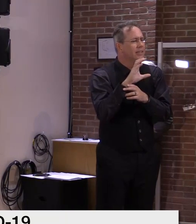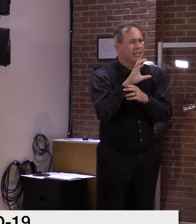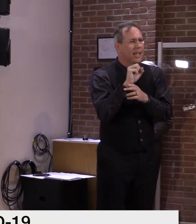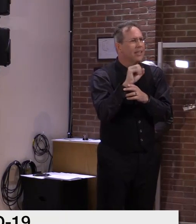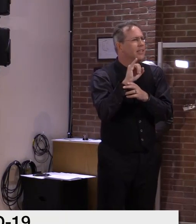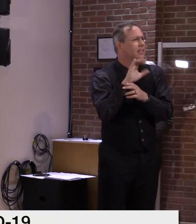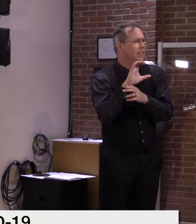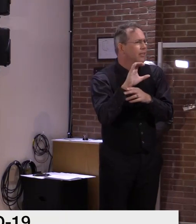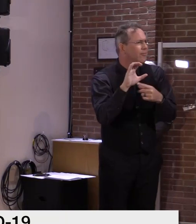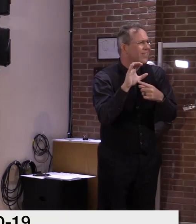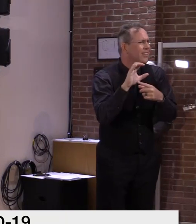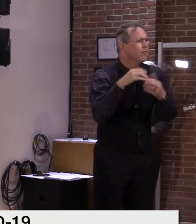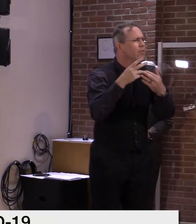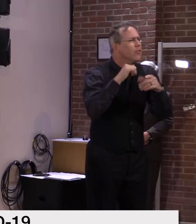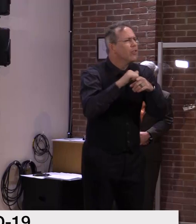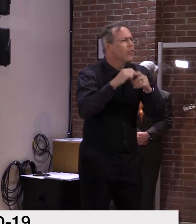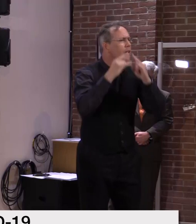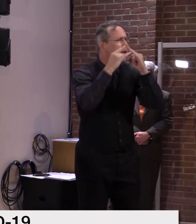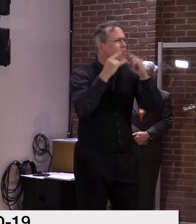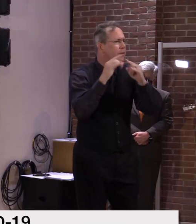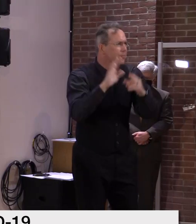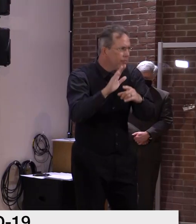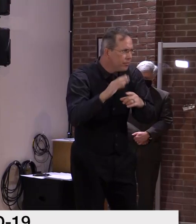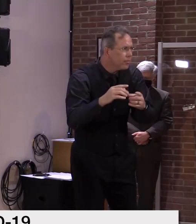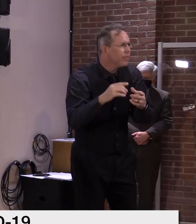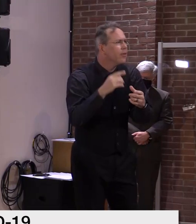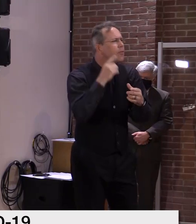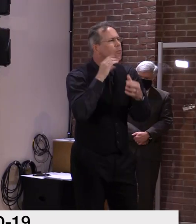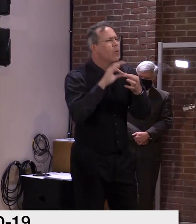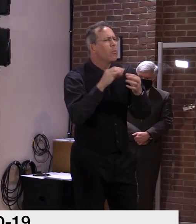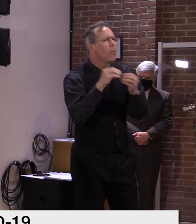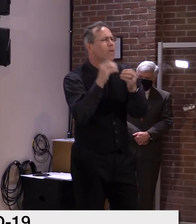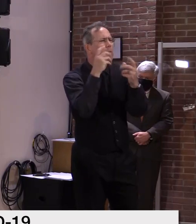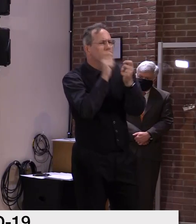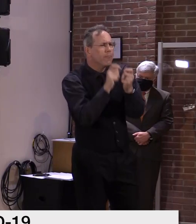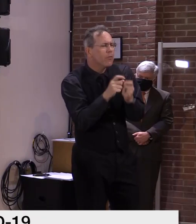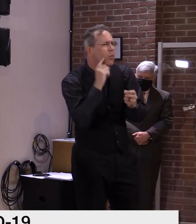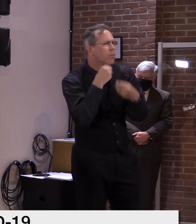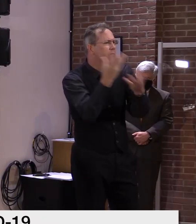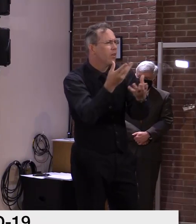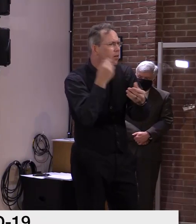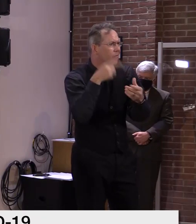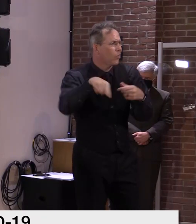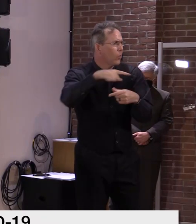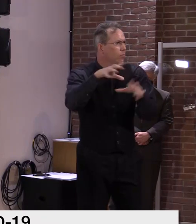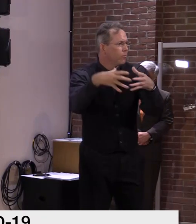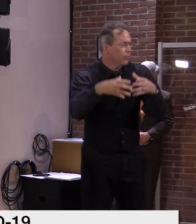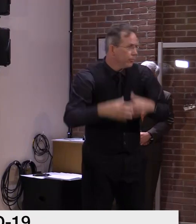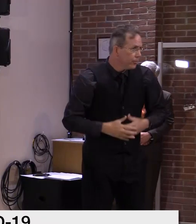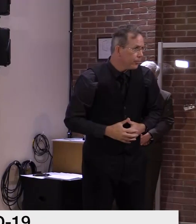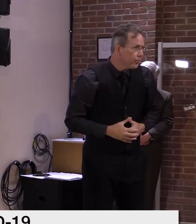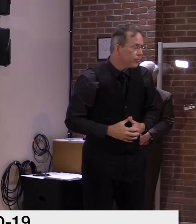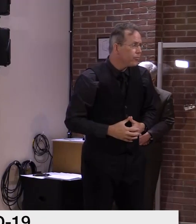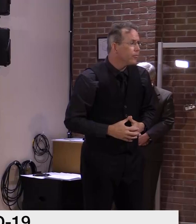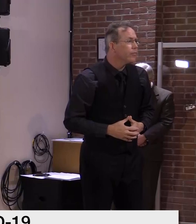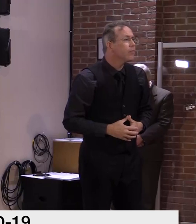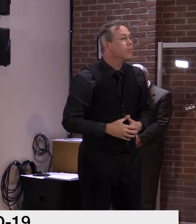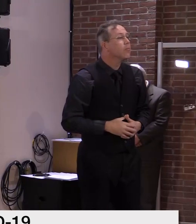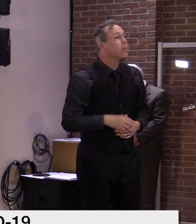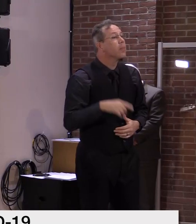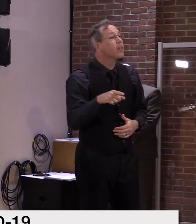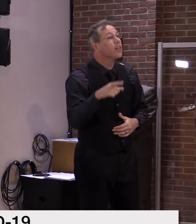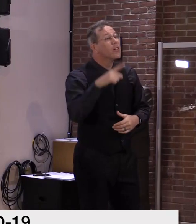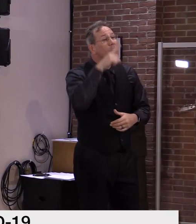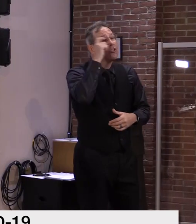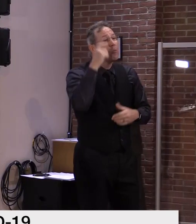More information will be coming shortly and will be shared directly with camps and programs. In addition to our summer health guidance, surveillance testing